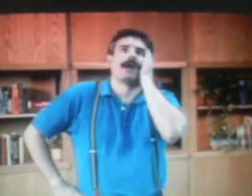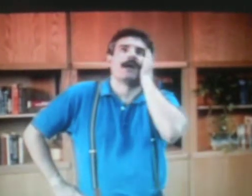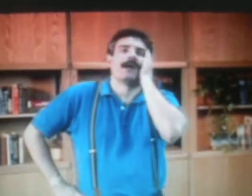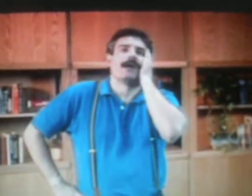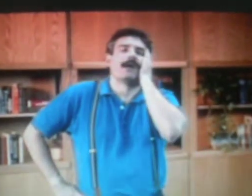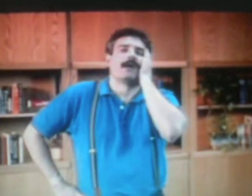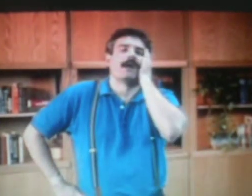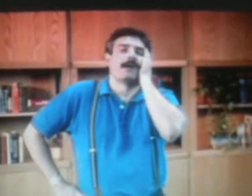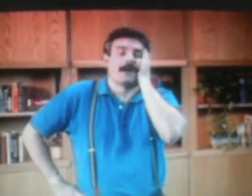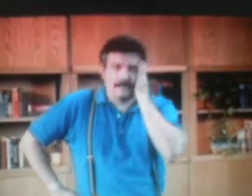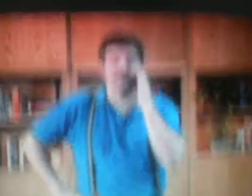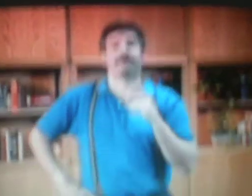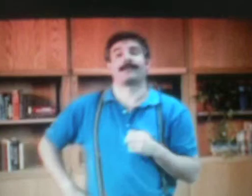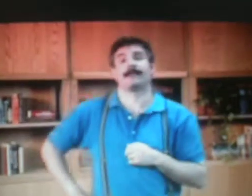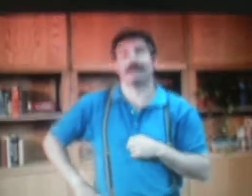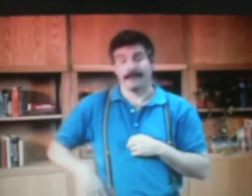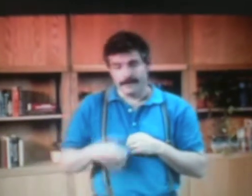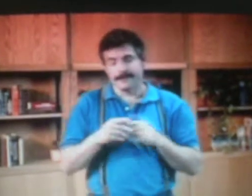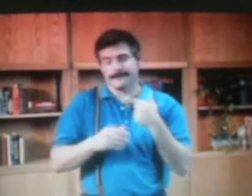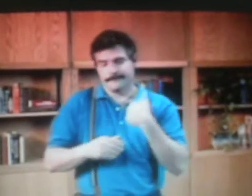And that's when I realized I am a deaf person.